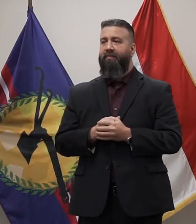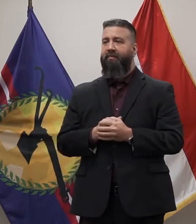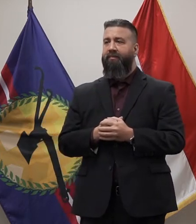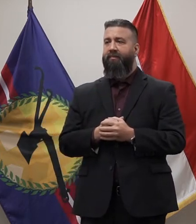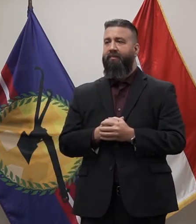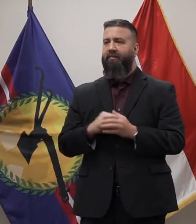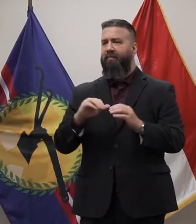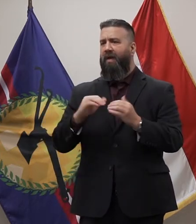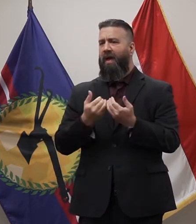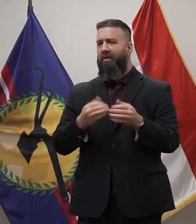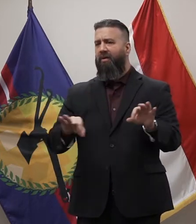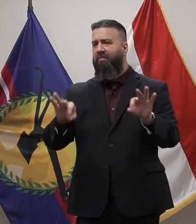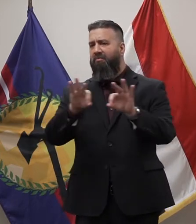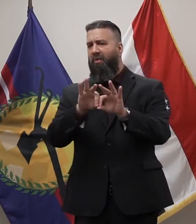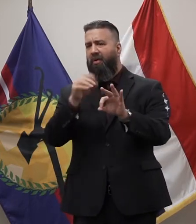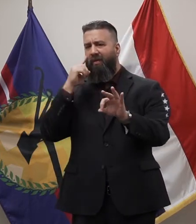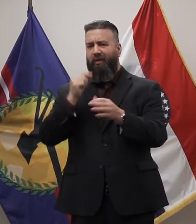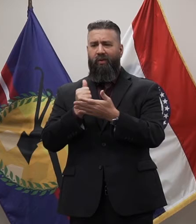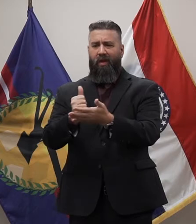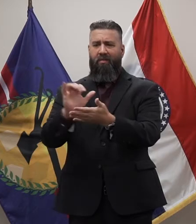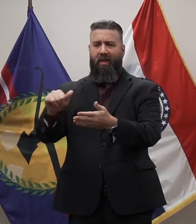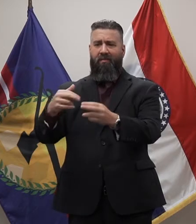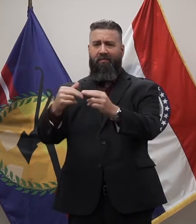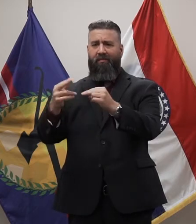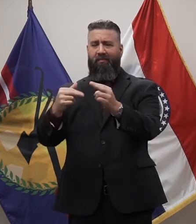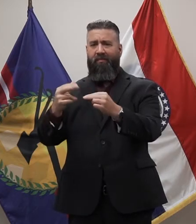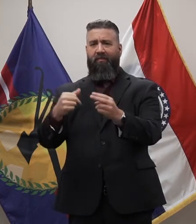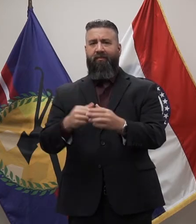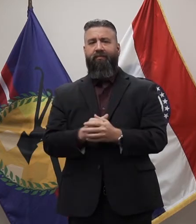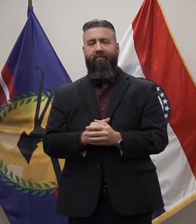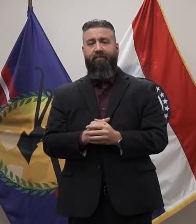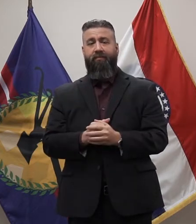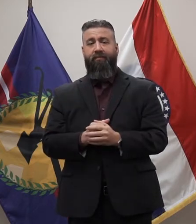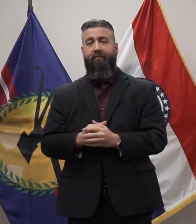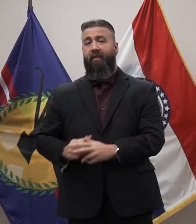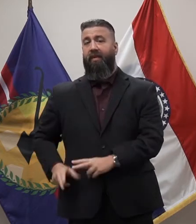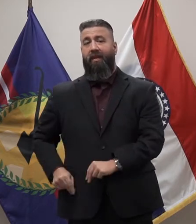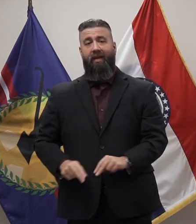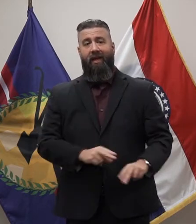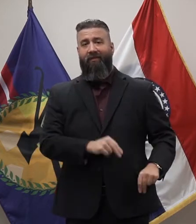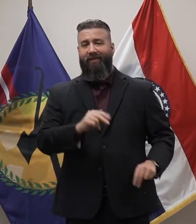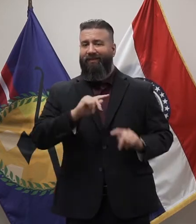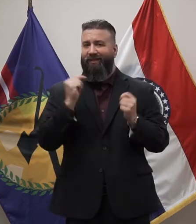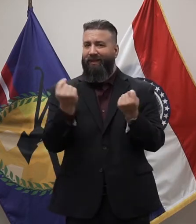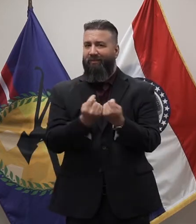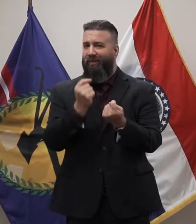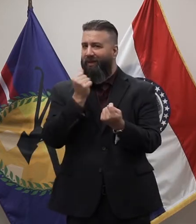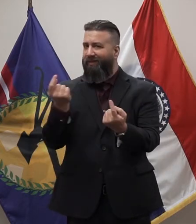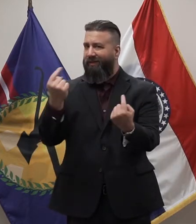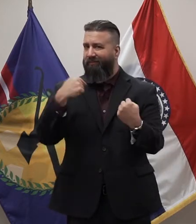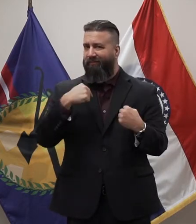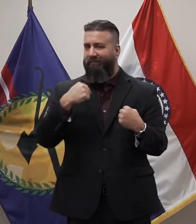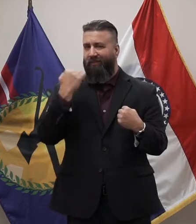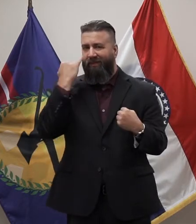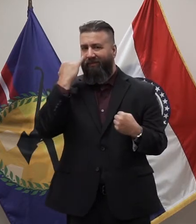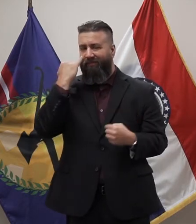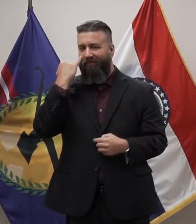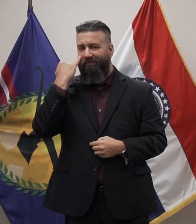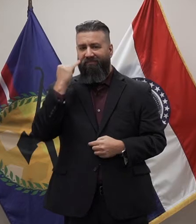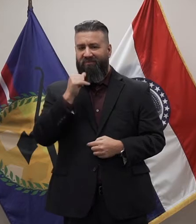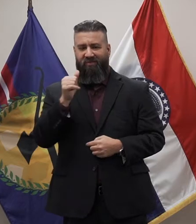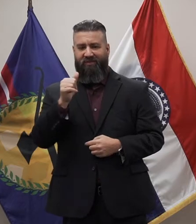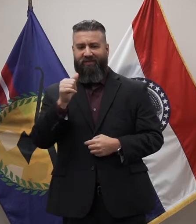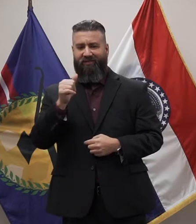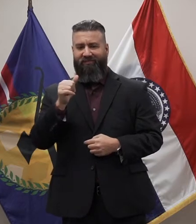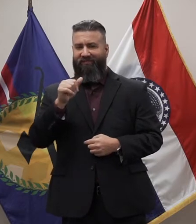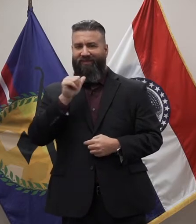that facility? Do you think that's critical going forward? What's Oh, the Navy team would not be arriving to St. Louis County if we weren't